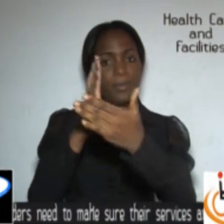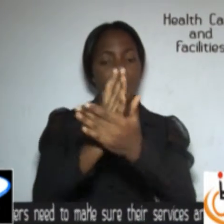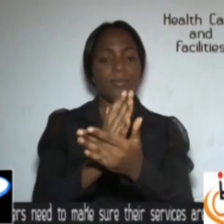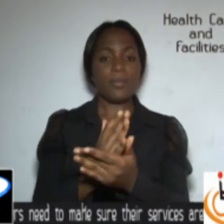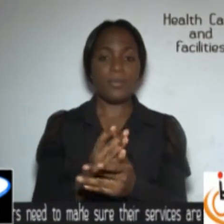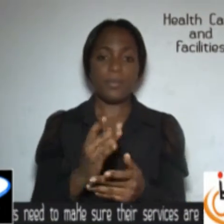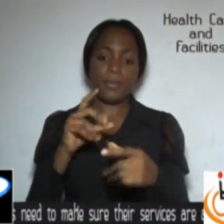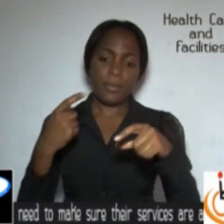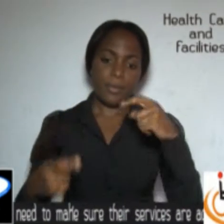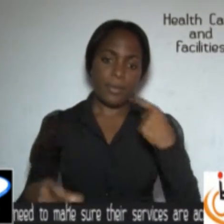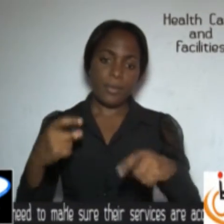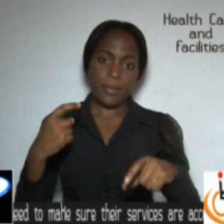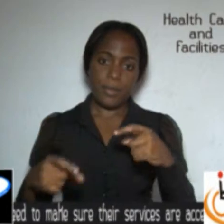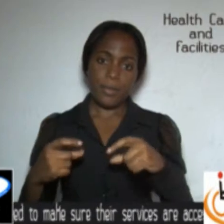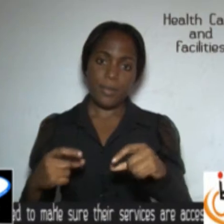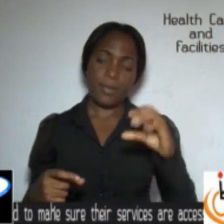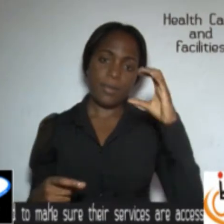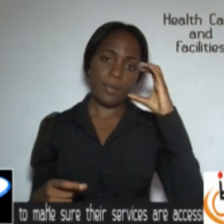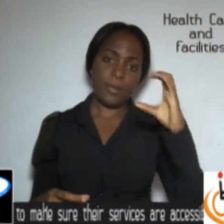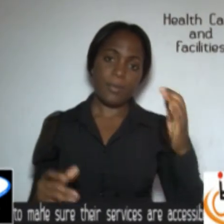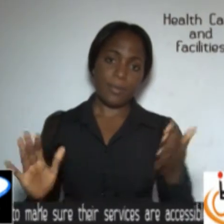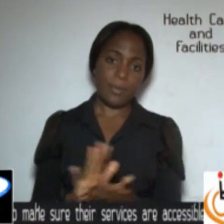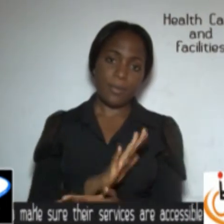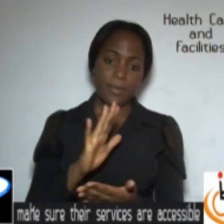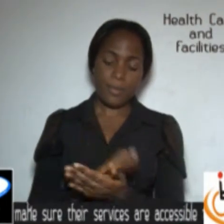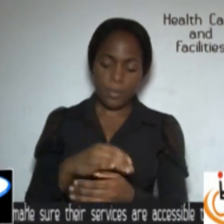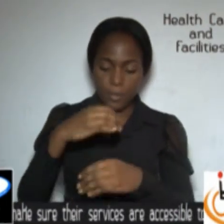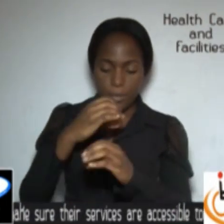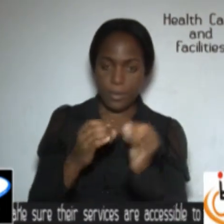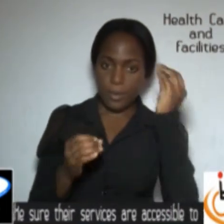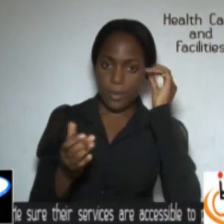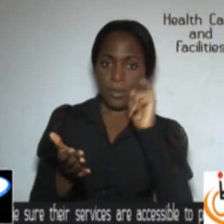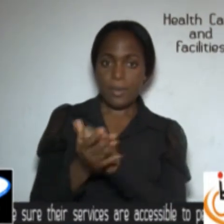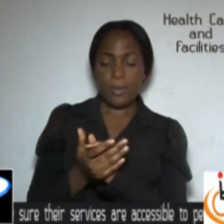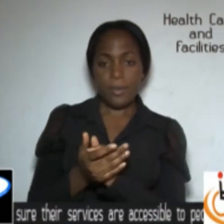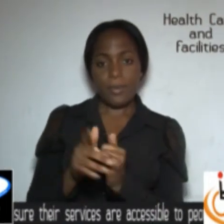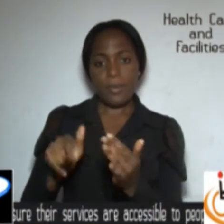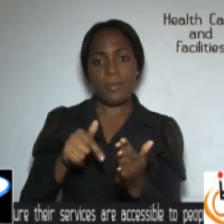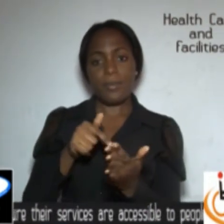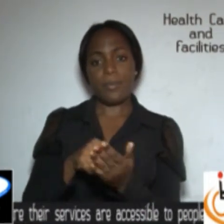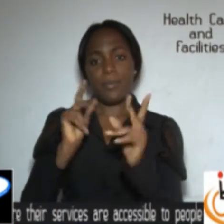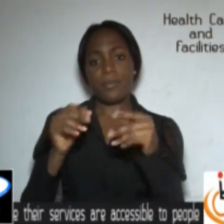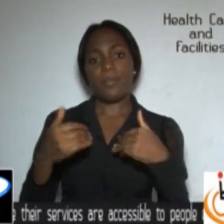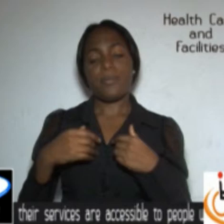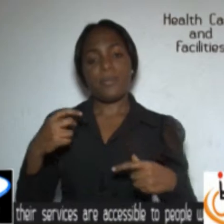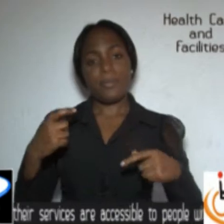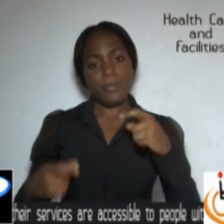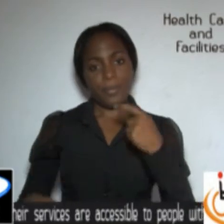C. Early rehabilitation of persons with disabilities. D. Systems to avail